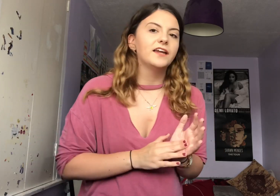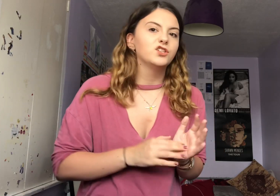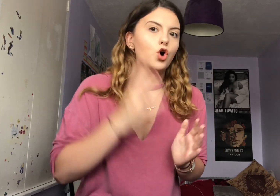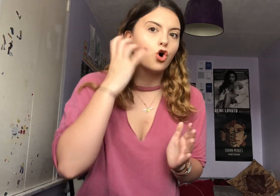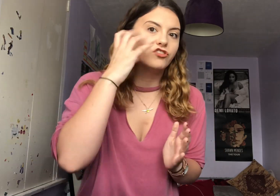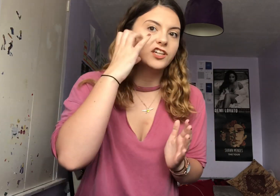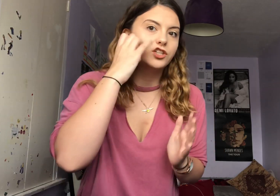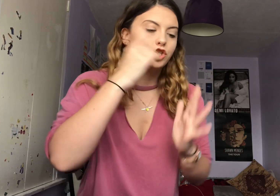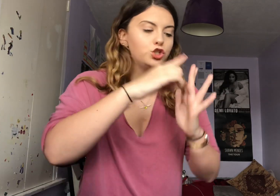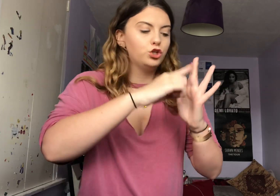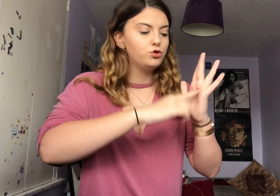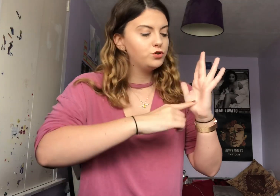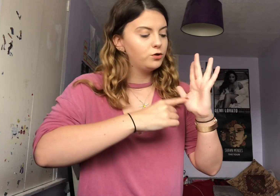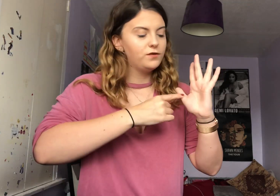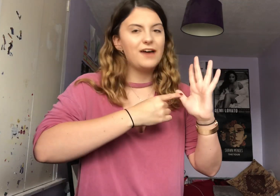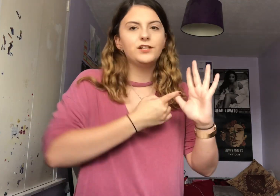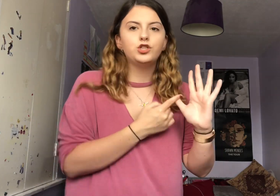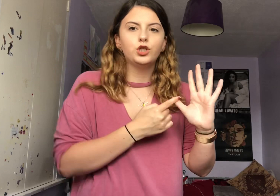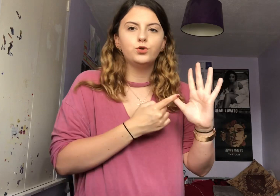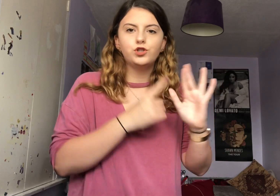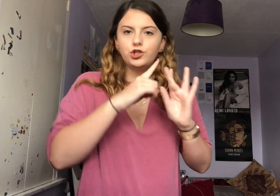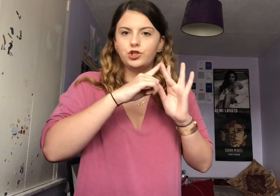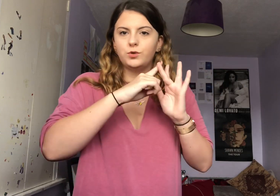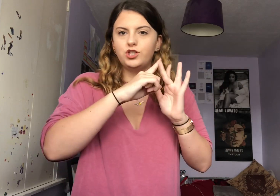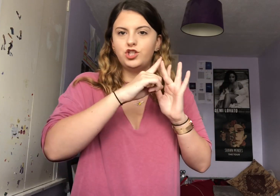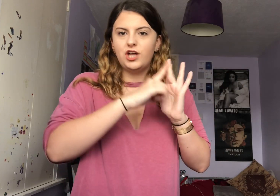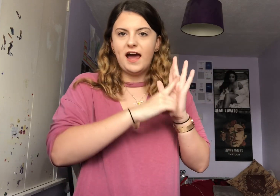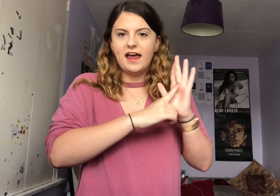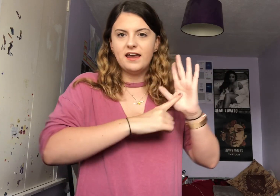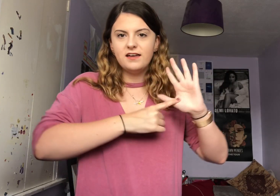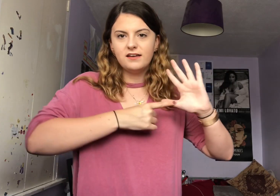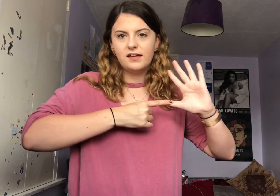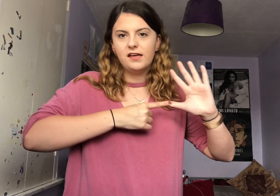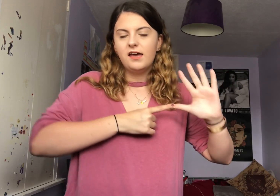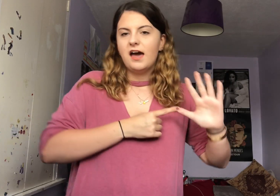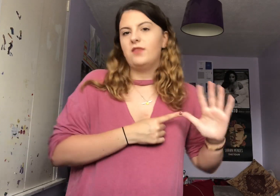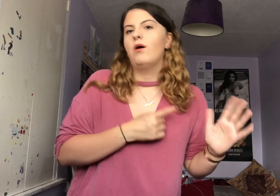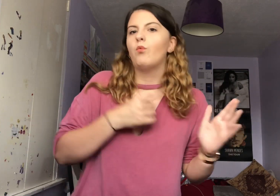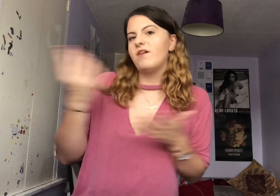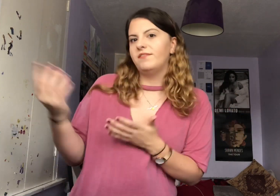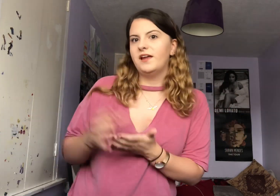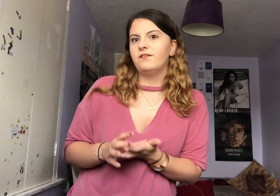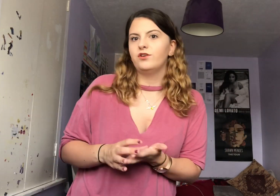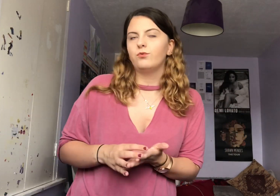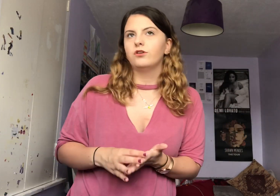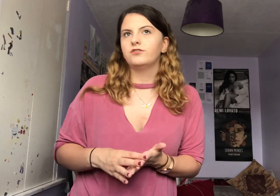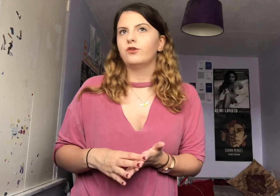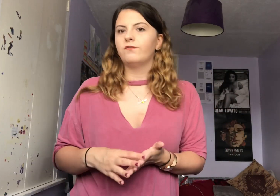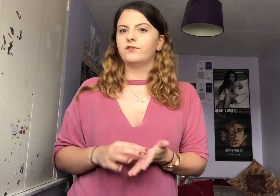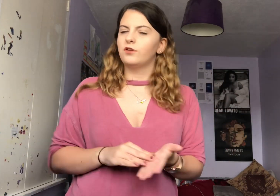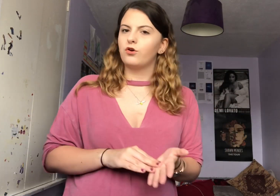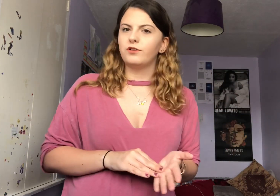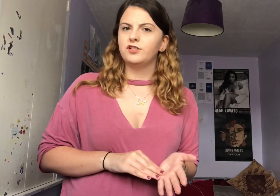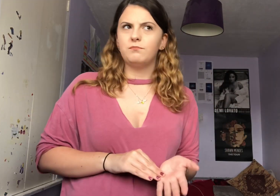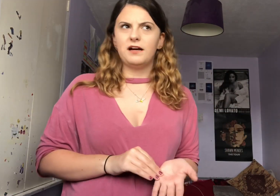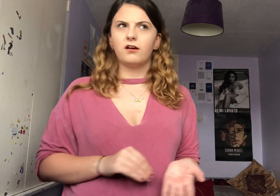and orange juice. So if you're having juice, you just do a J and then whatever flavour you want. So you've done orange and black